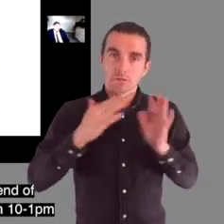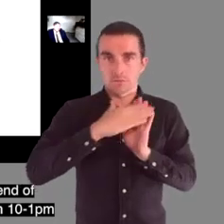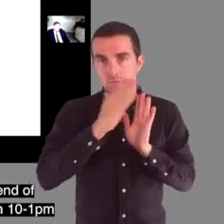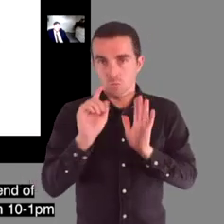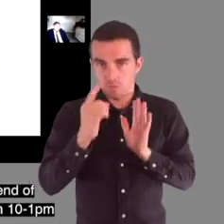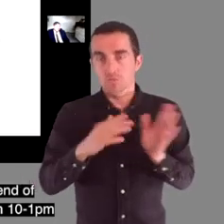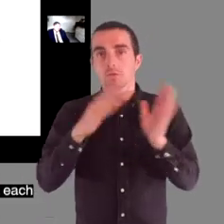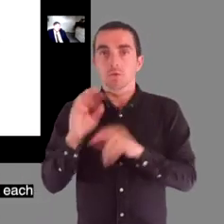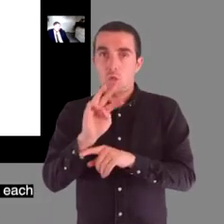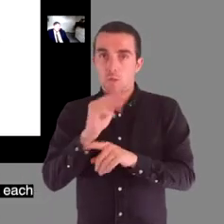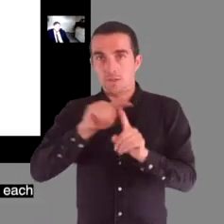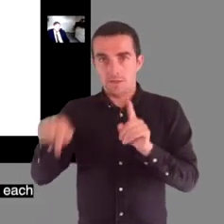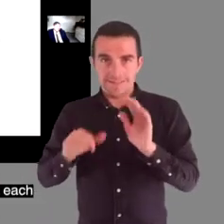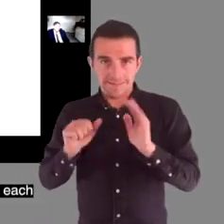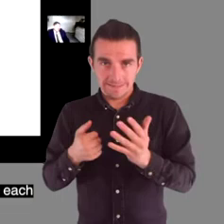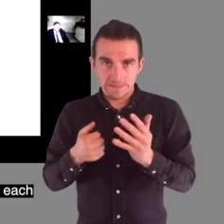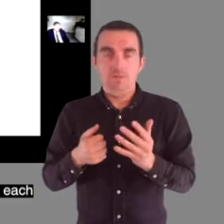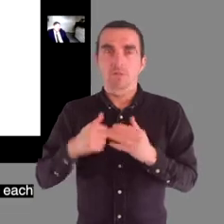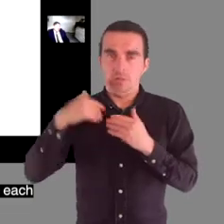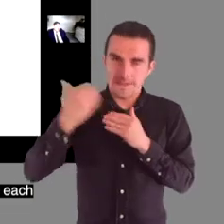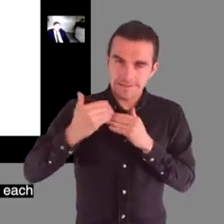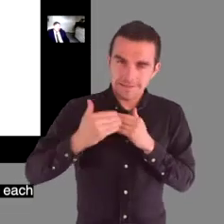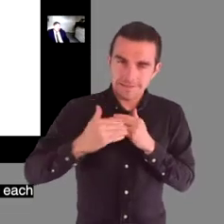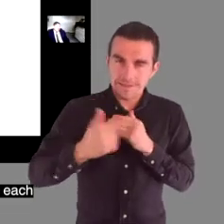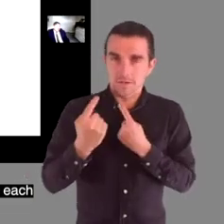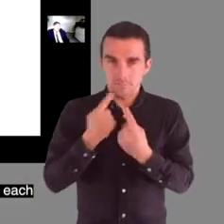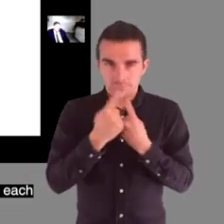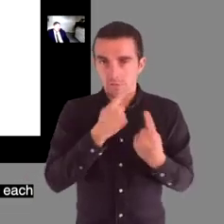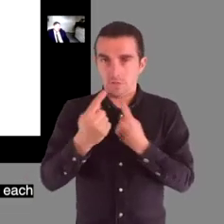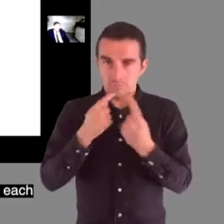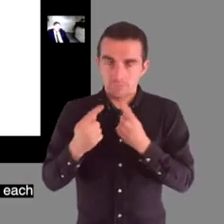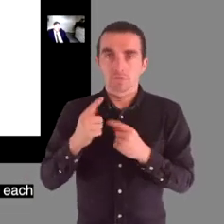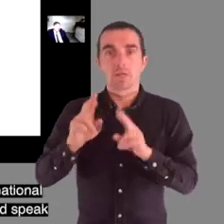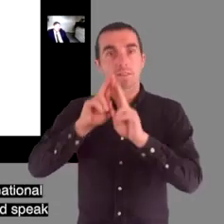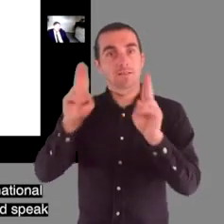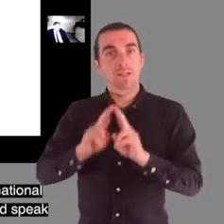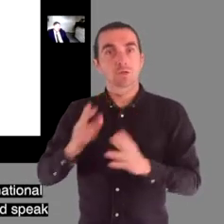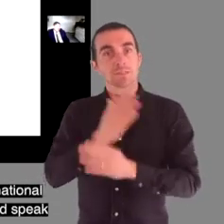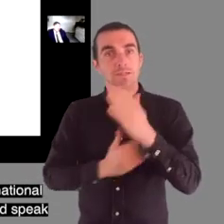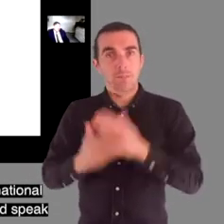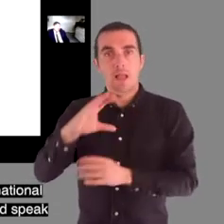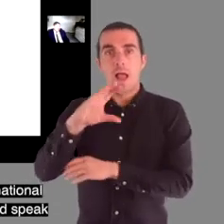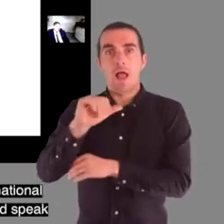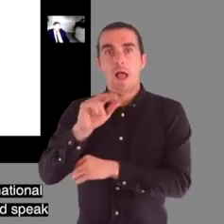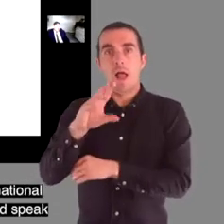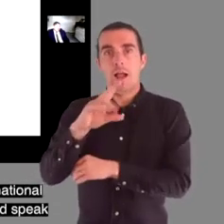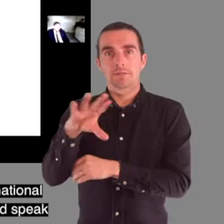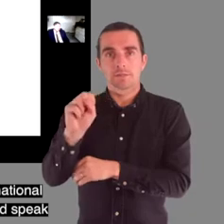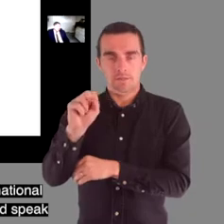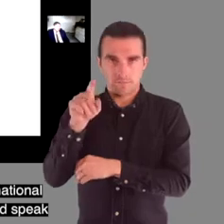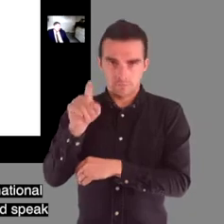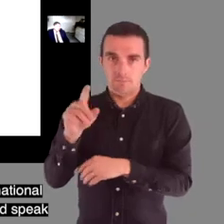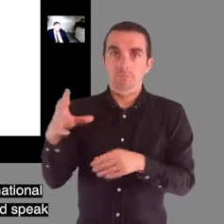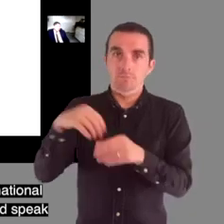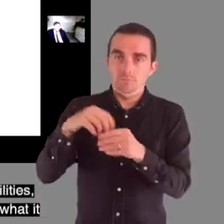session, the UN works from 10 to 1 and from 3 to 6. At the end of each of these daily sessions, a representative from the International